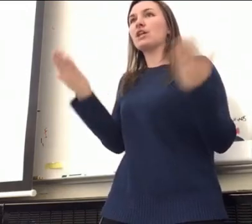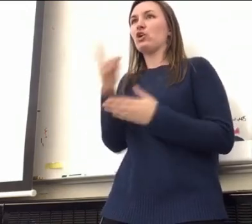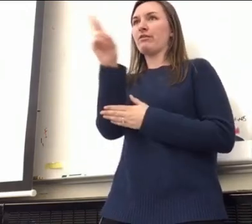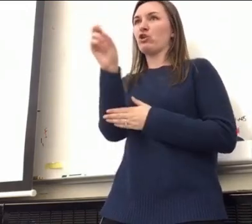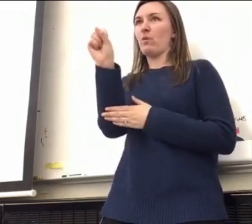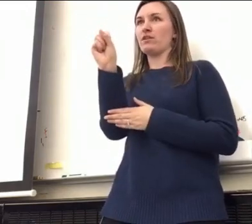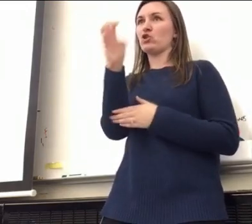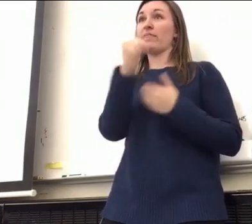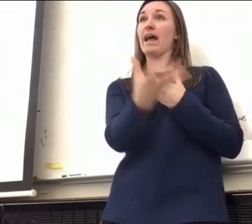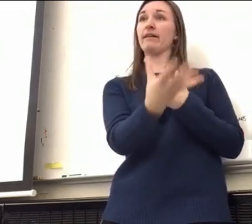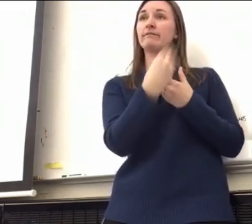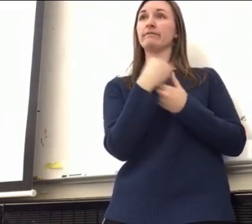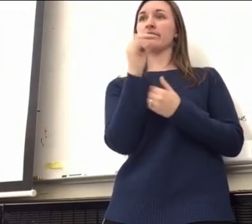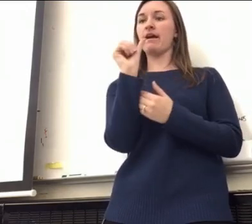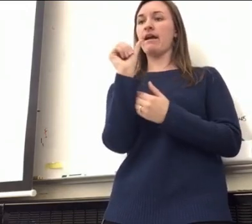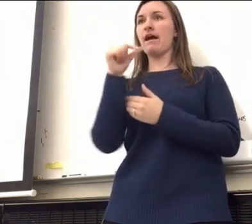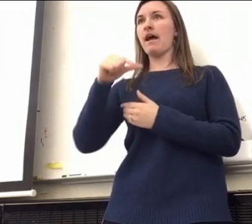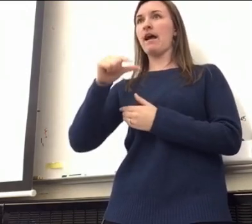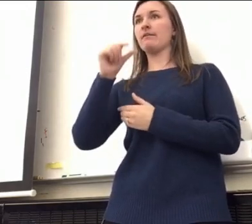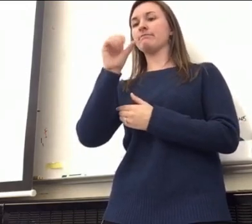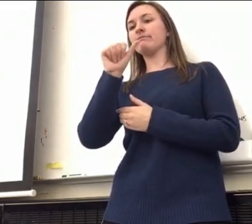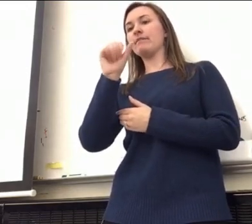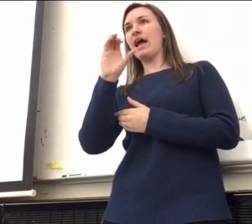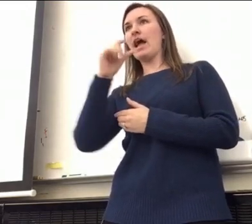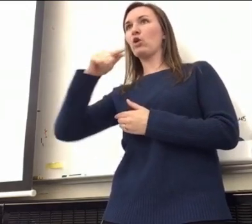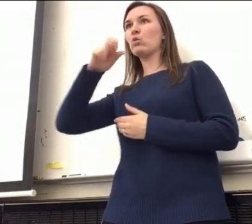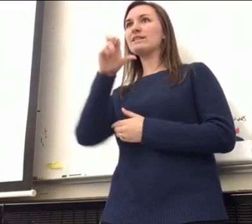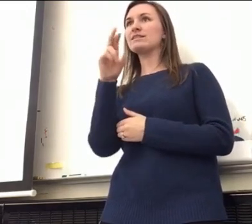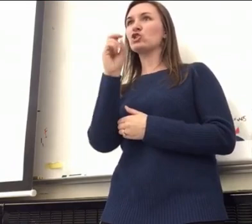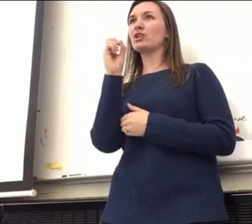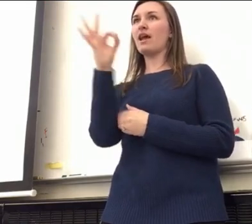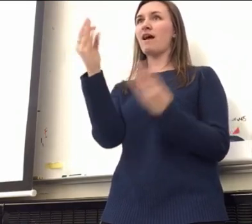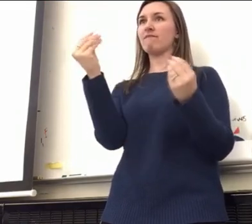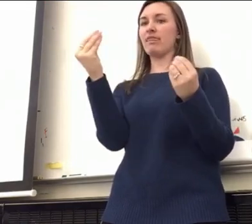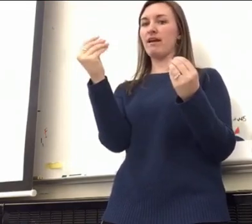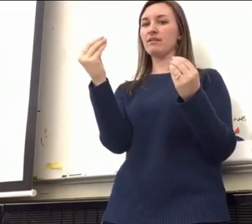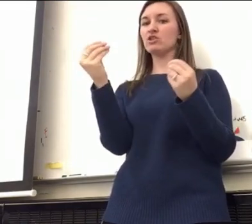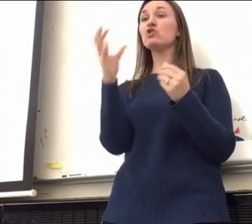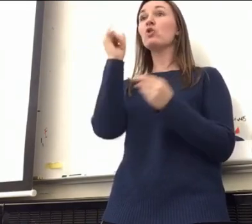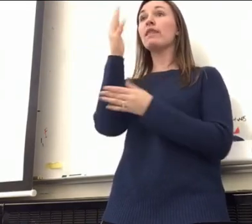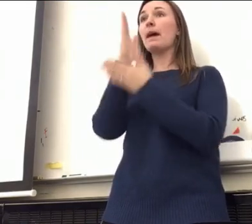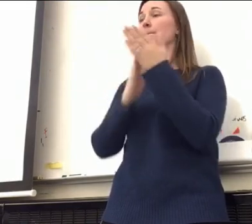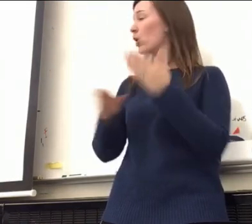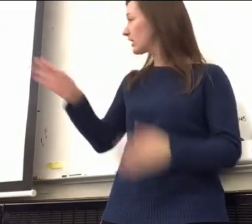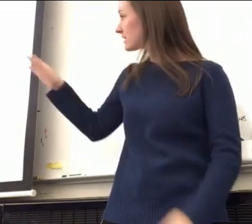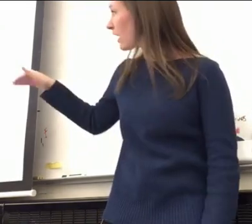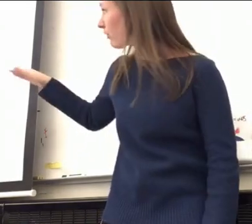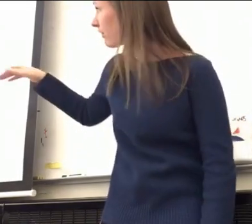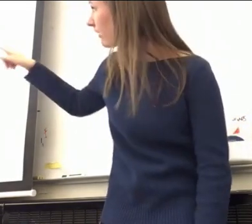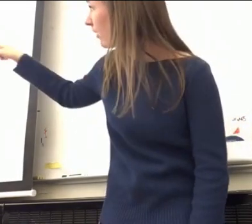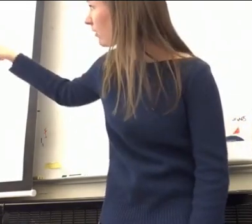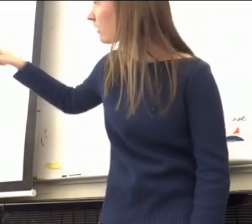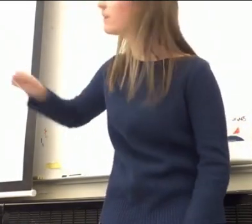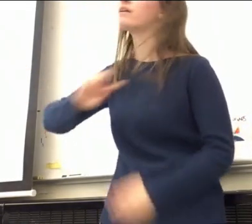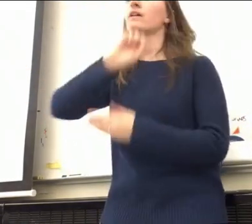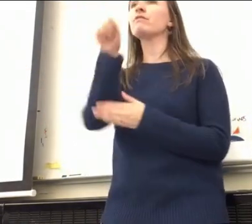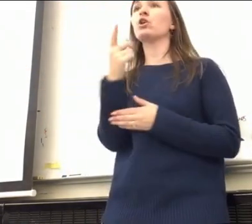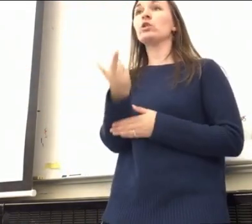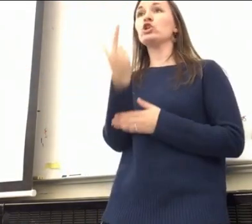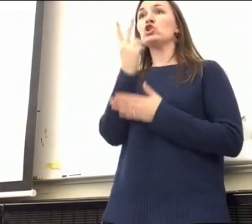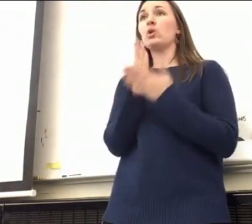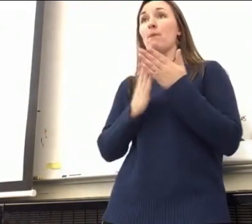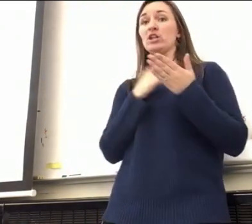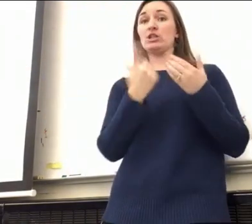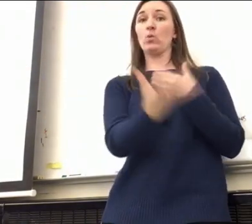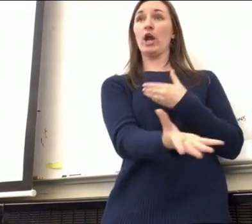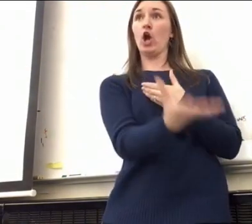is finally going to end our continental United States and make it nice and big. That part is right down here. The only two parts that we are going to acquire in